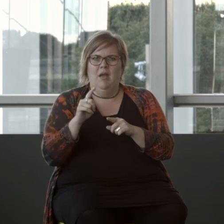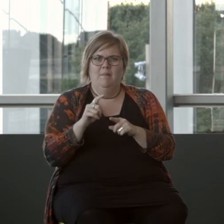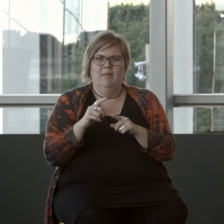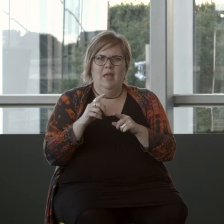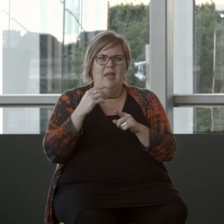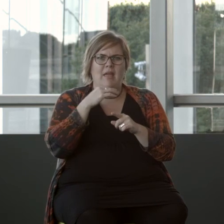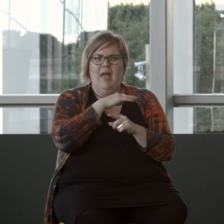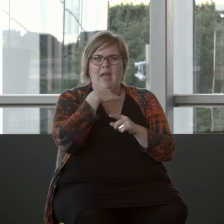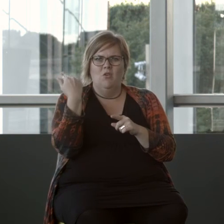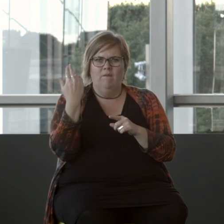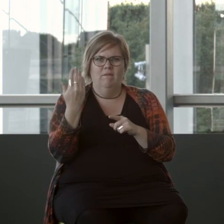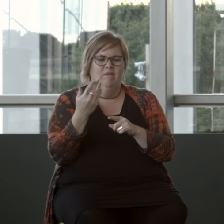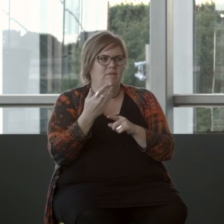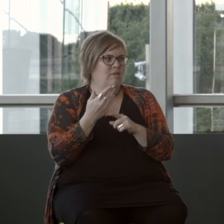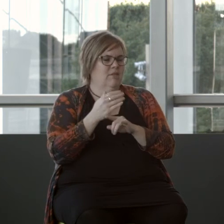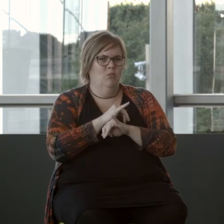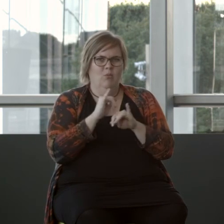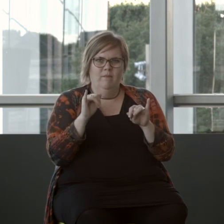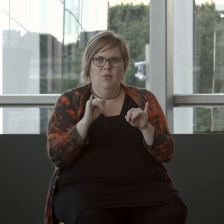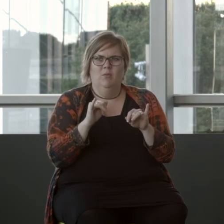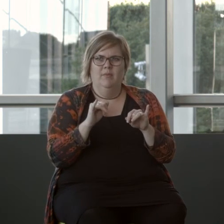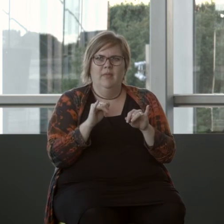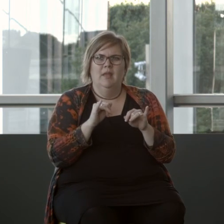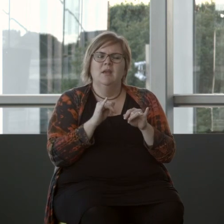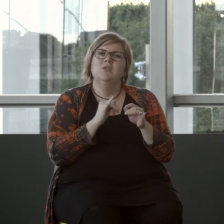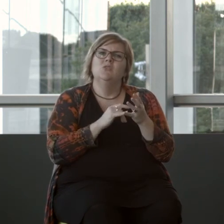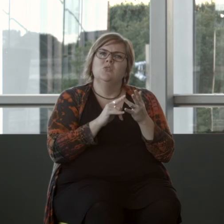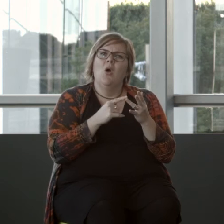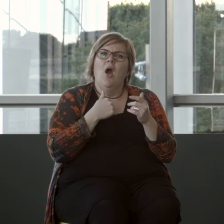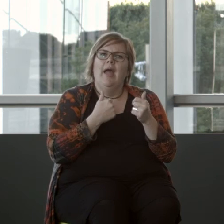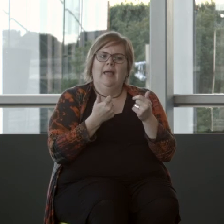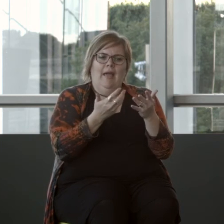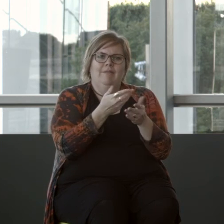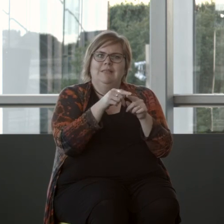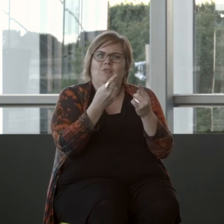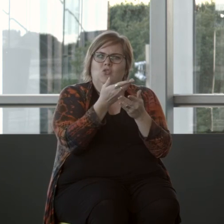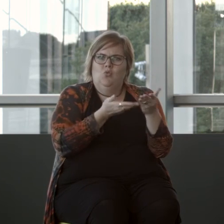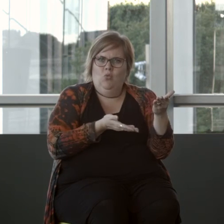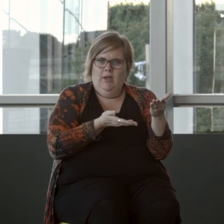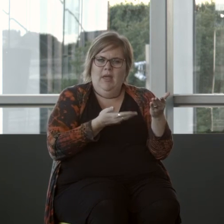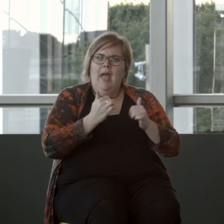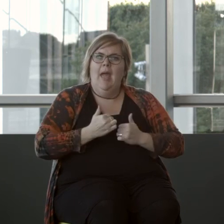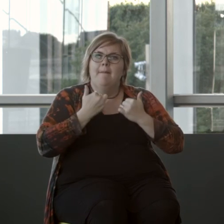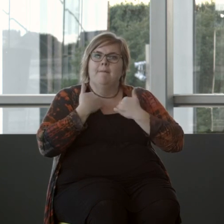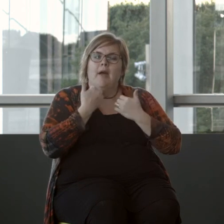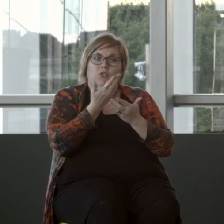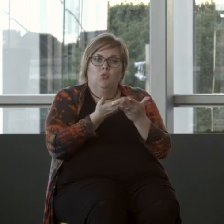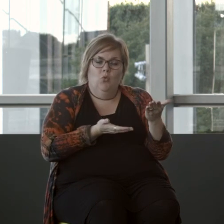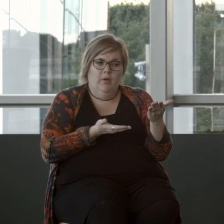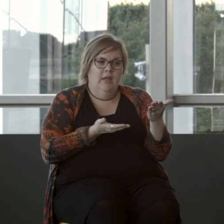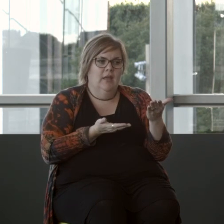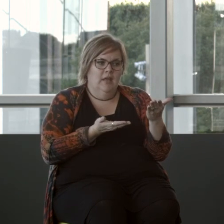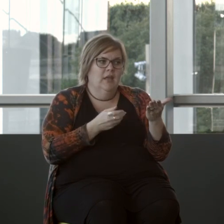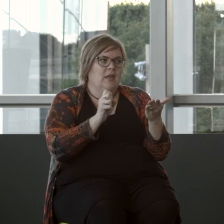cuts her head off. That's pretty rubbish. She had a rough run. So I made her a different story, and in my story, she